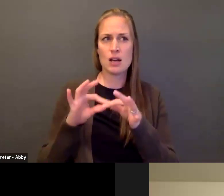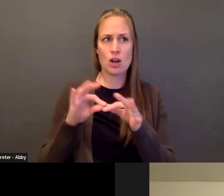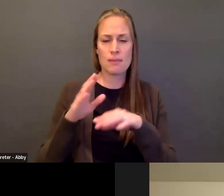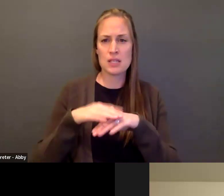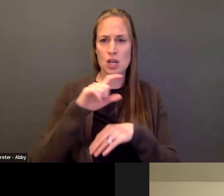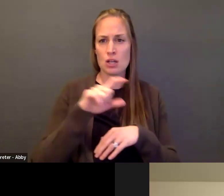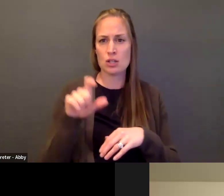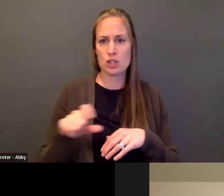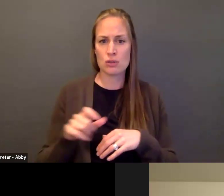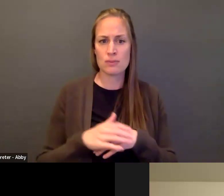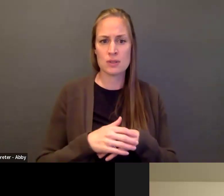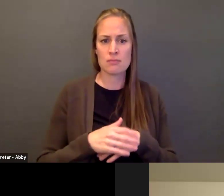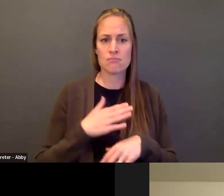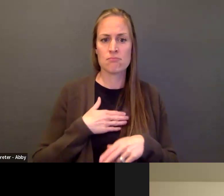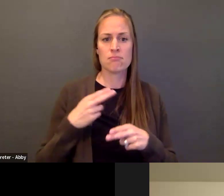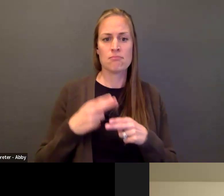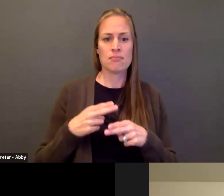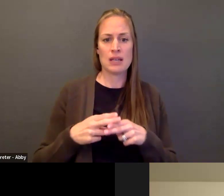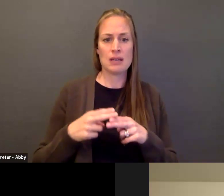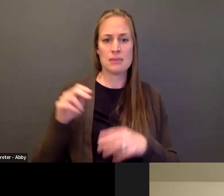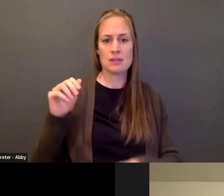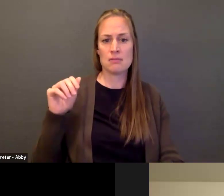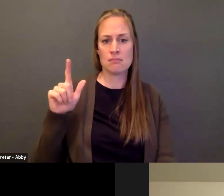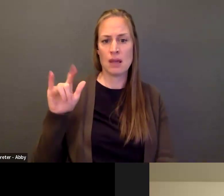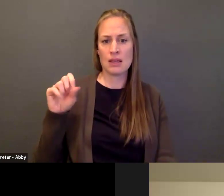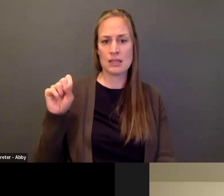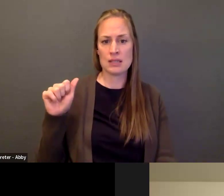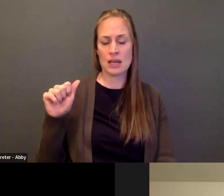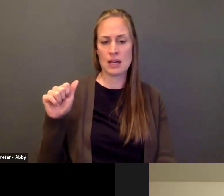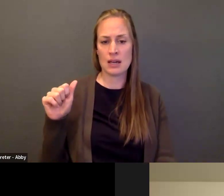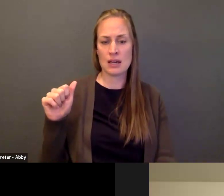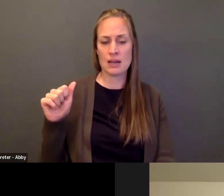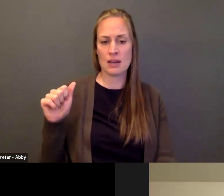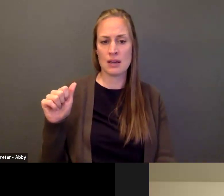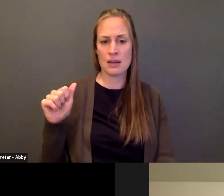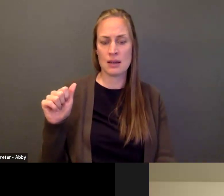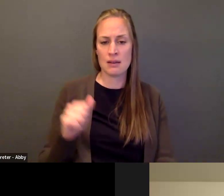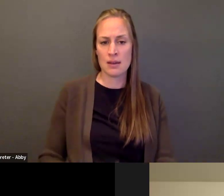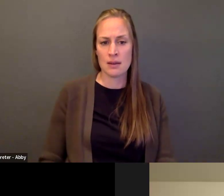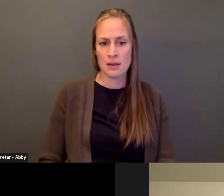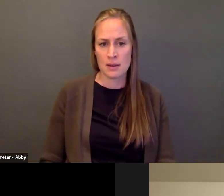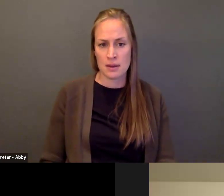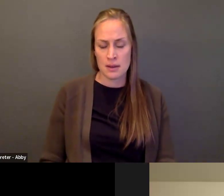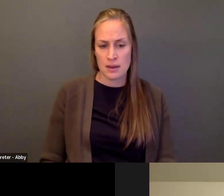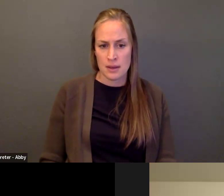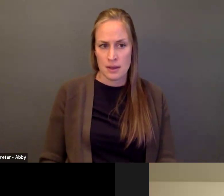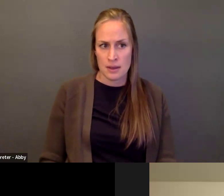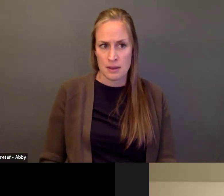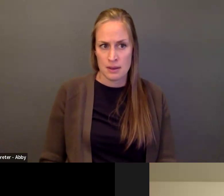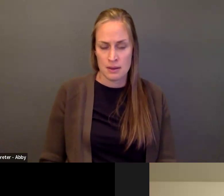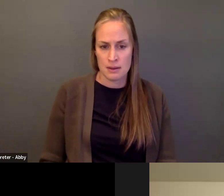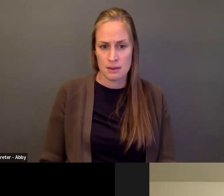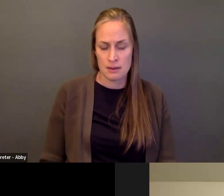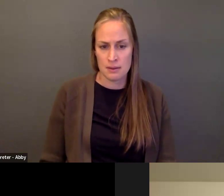My name is Lisa Morales, and I'm in the CARES seat, but I oversee